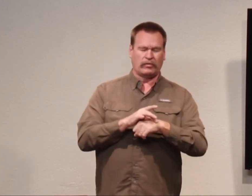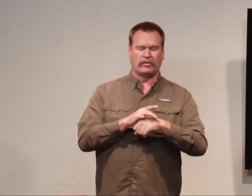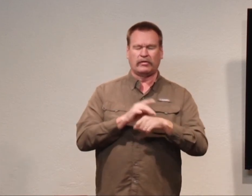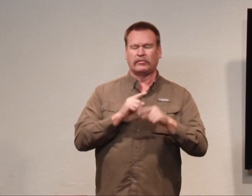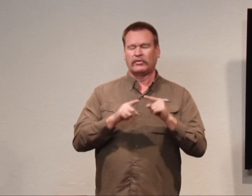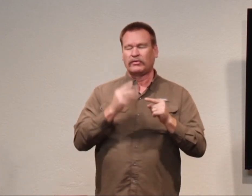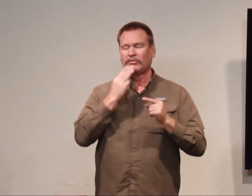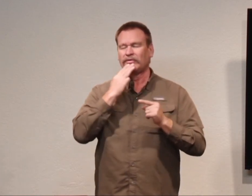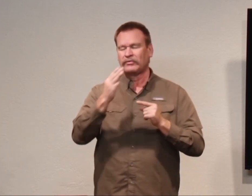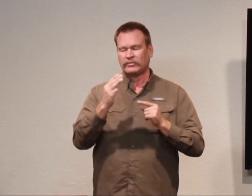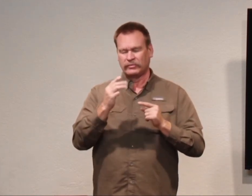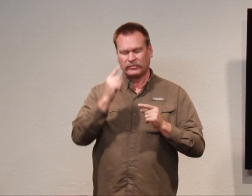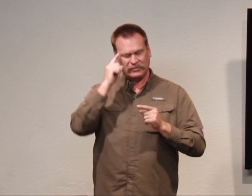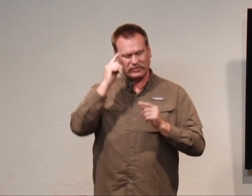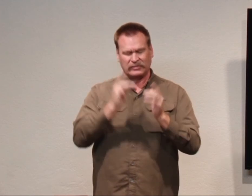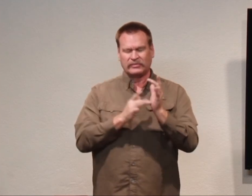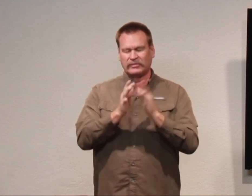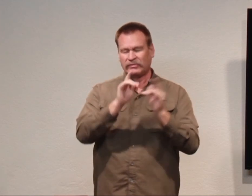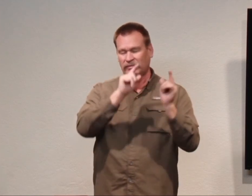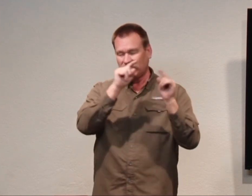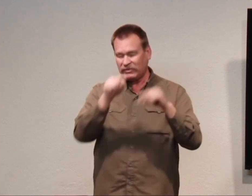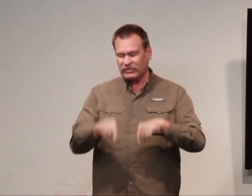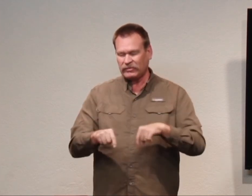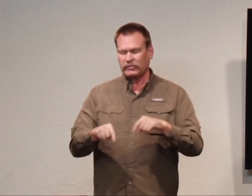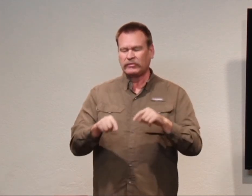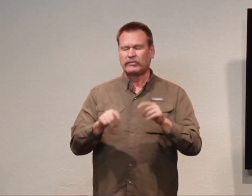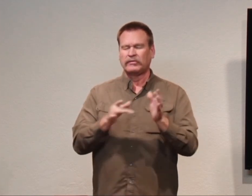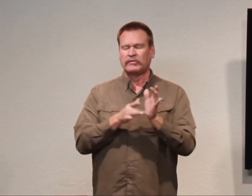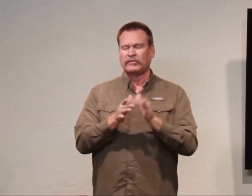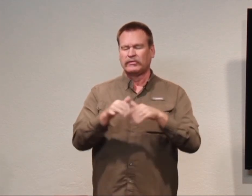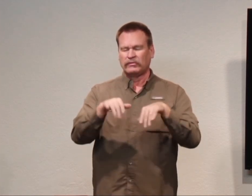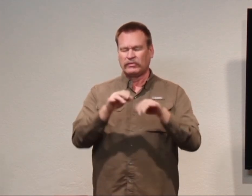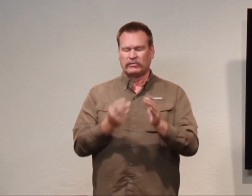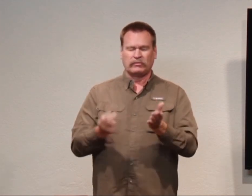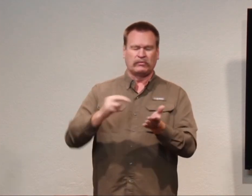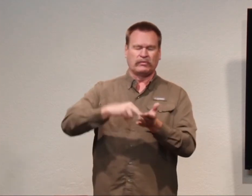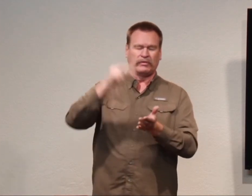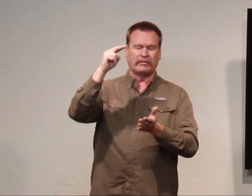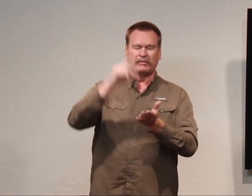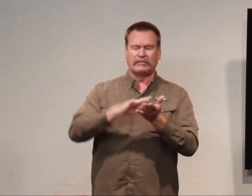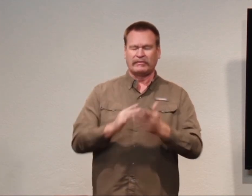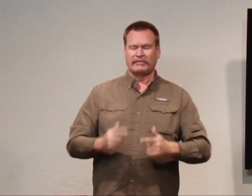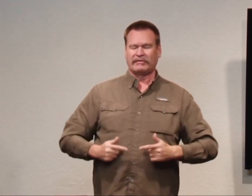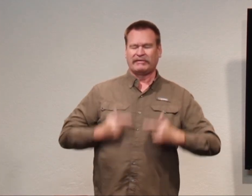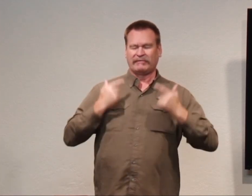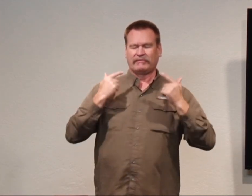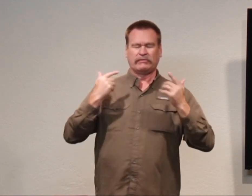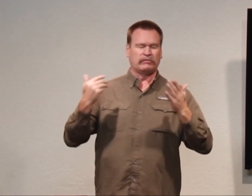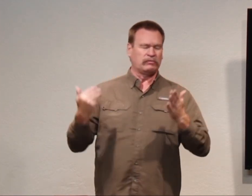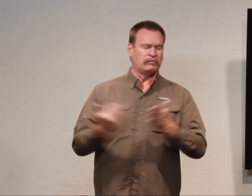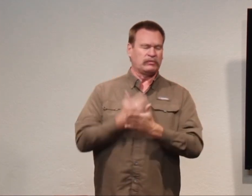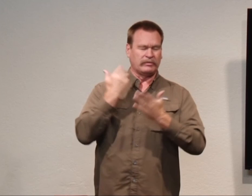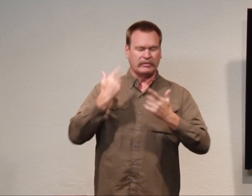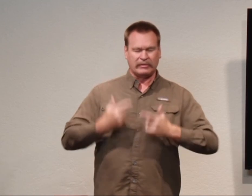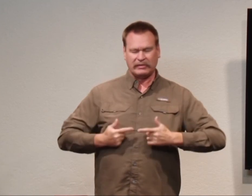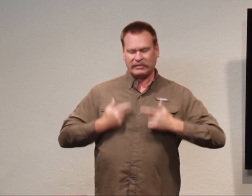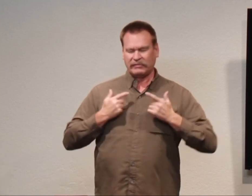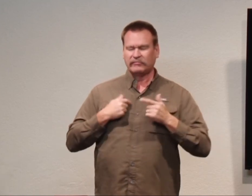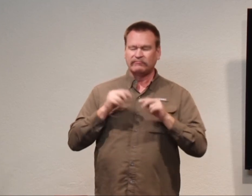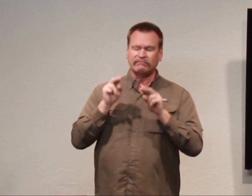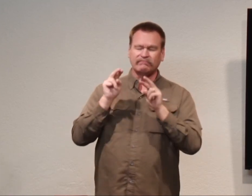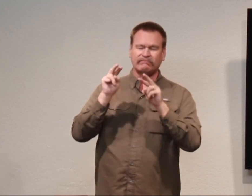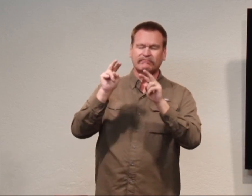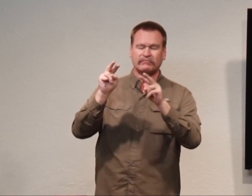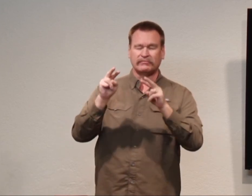apart, but we're grateful, God, that Jesus Christ has come, that he was buried and he died, he rose again, and he